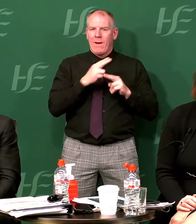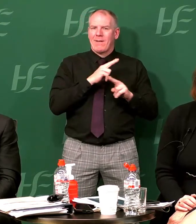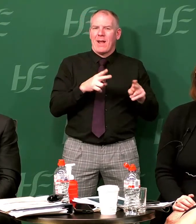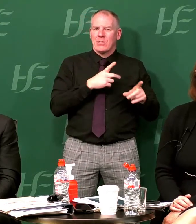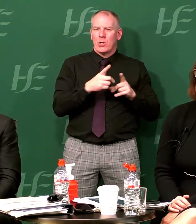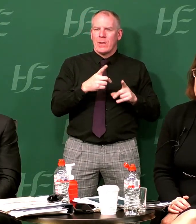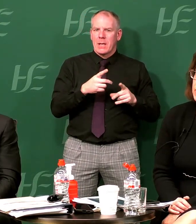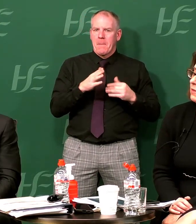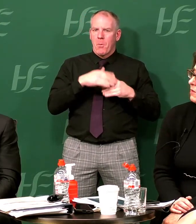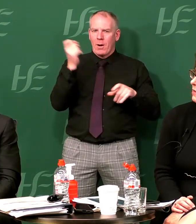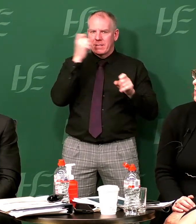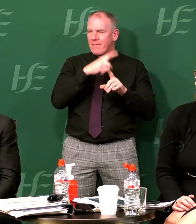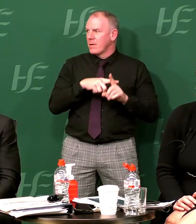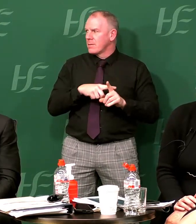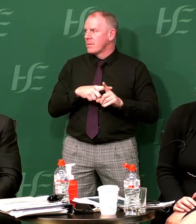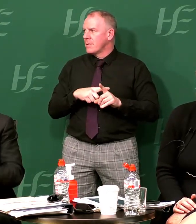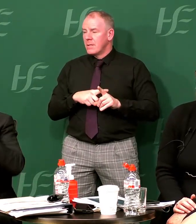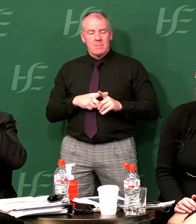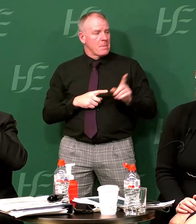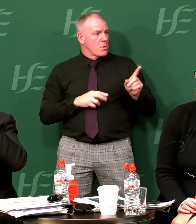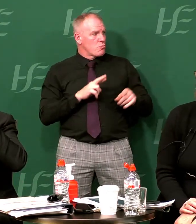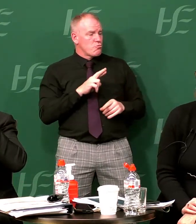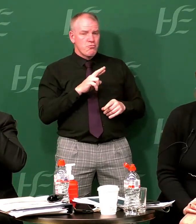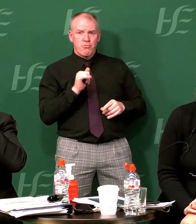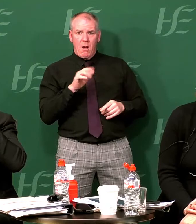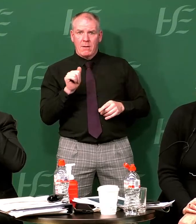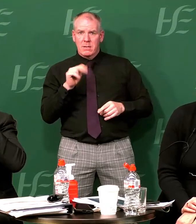count, because it's... We just go to Ross, given that